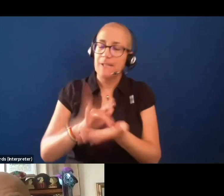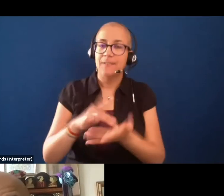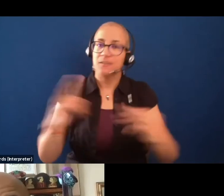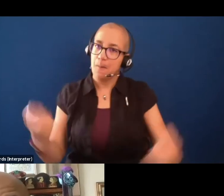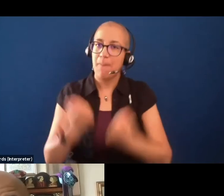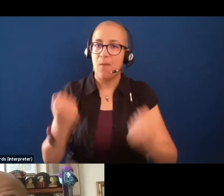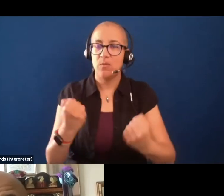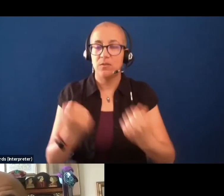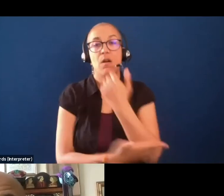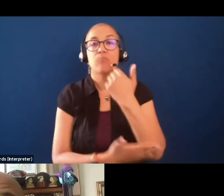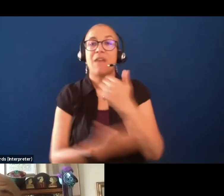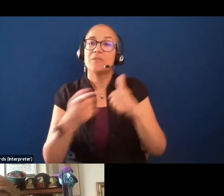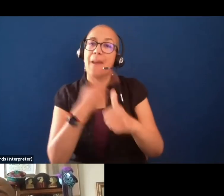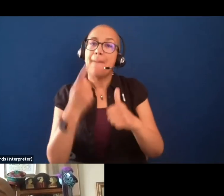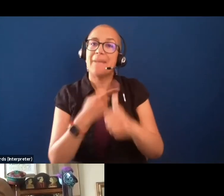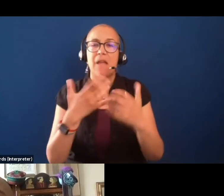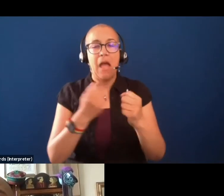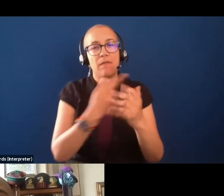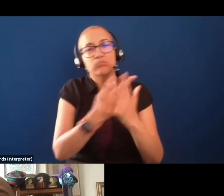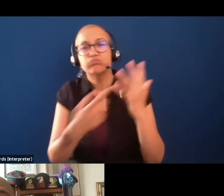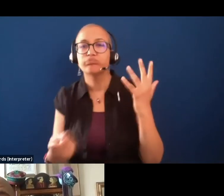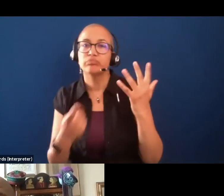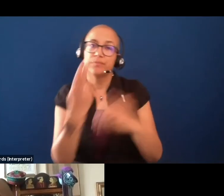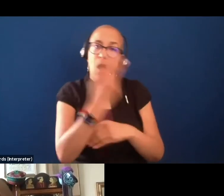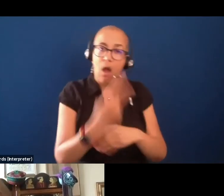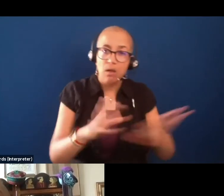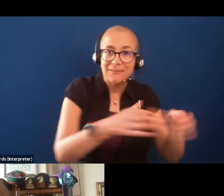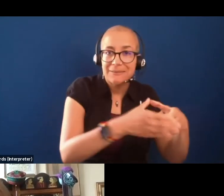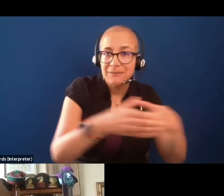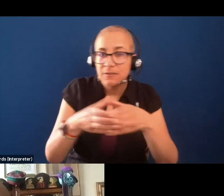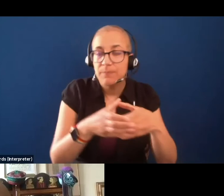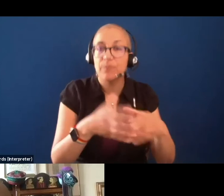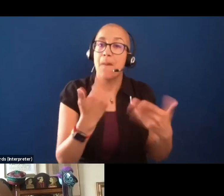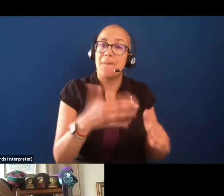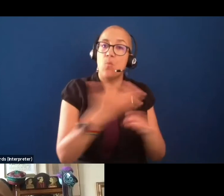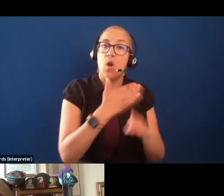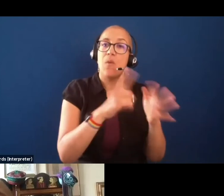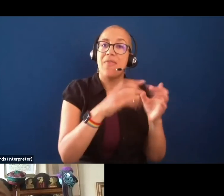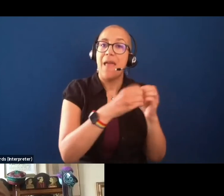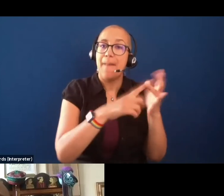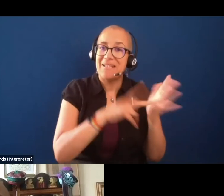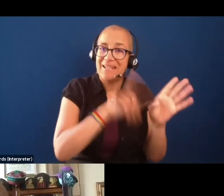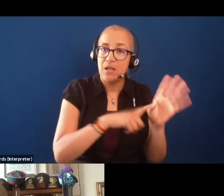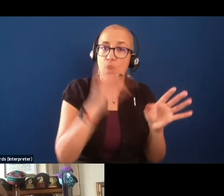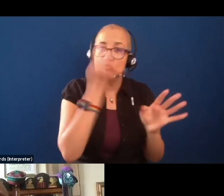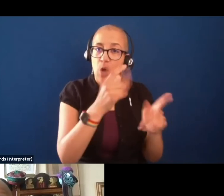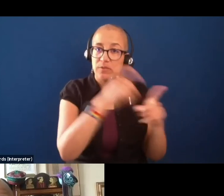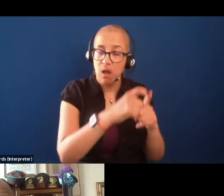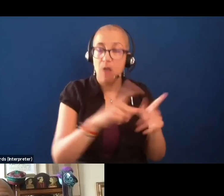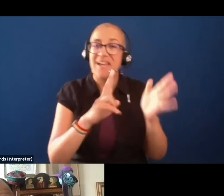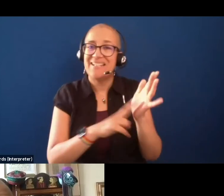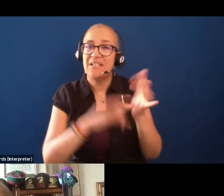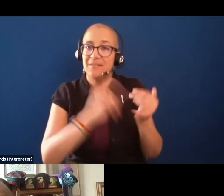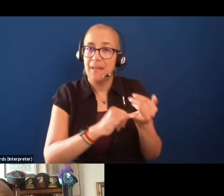Brownton Abbey hosts and presents a collective of artists. Amongst others, we have worked with Ebony Rose Dark, Nima Sene,